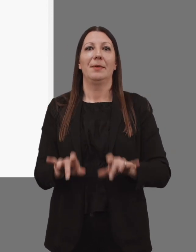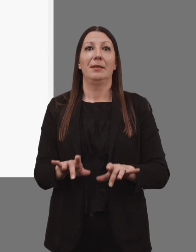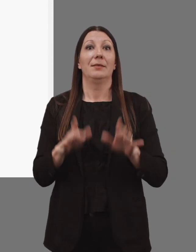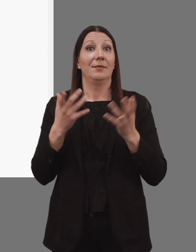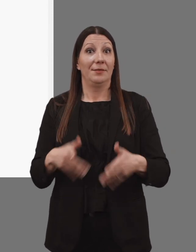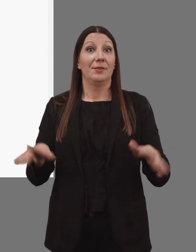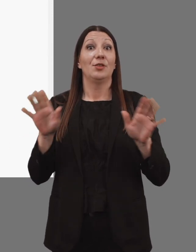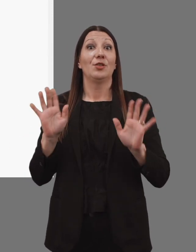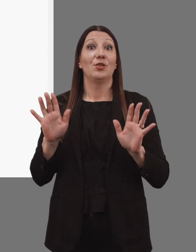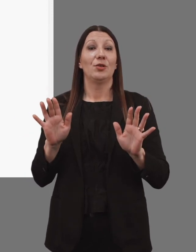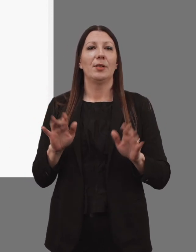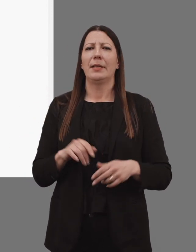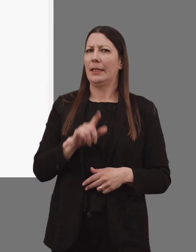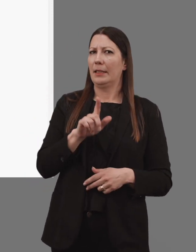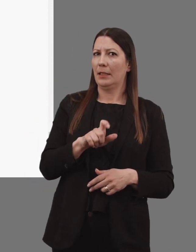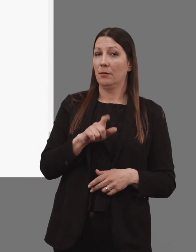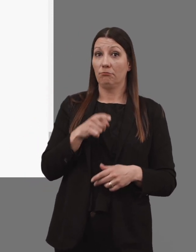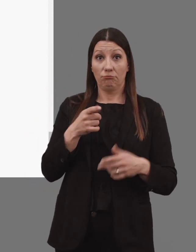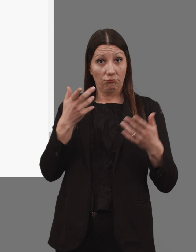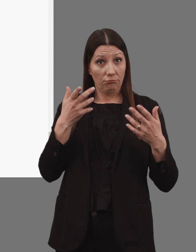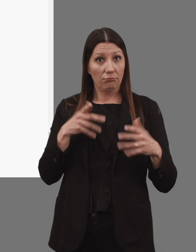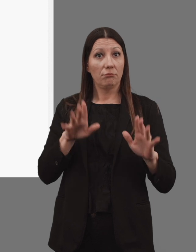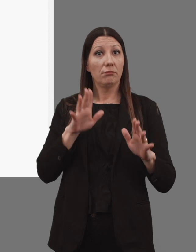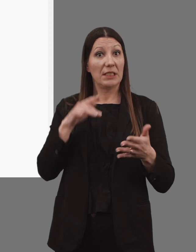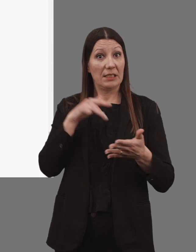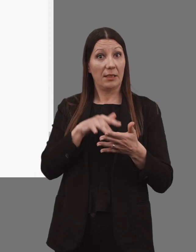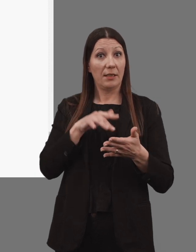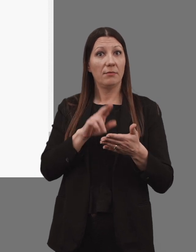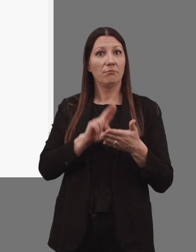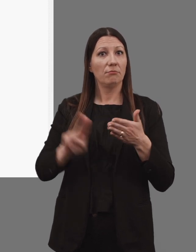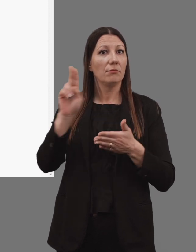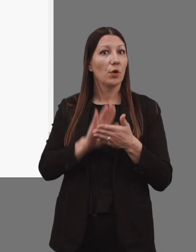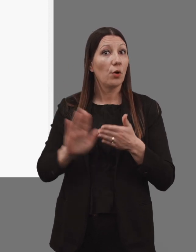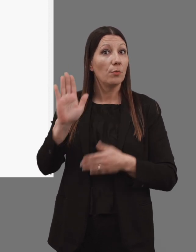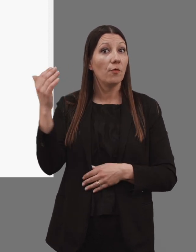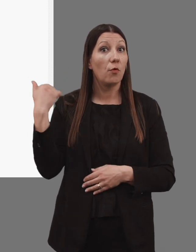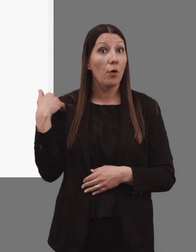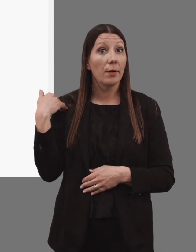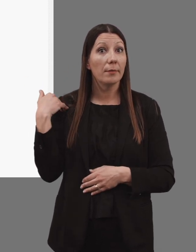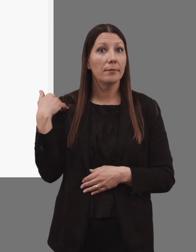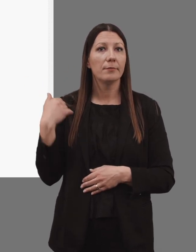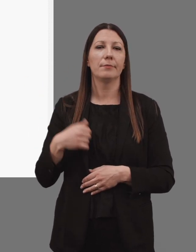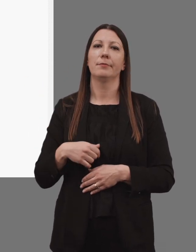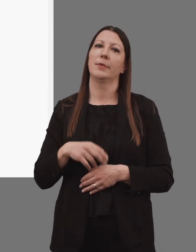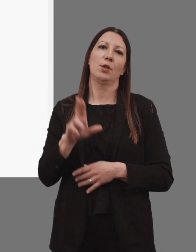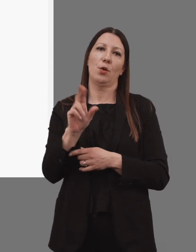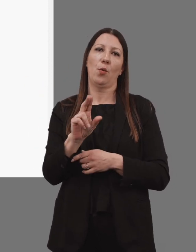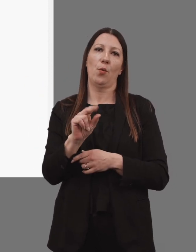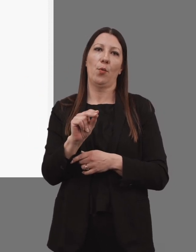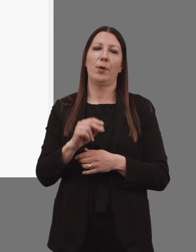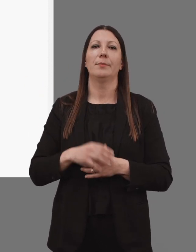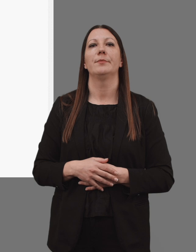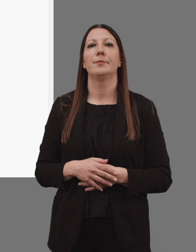you'll just click here. Have you ever studied in a post-secondary college or university? You have not, so we'll